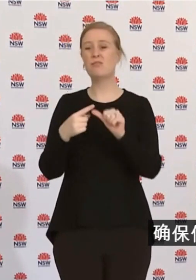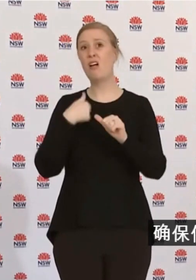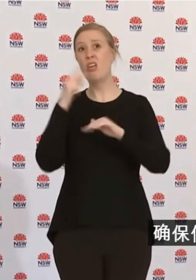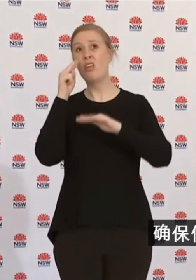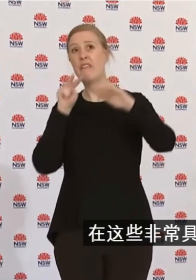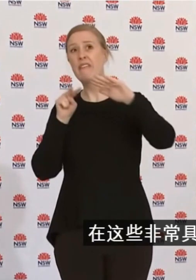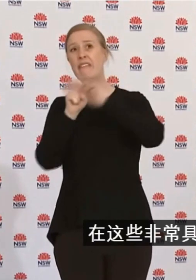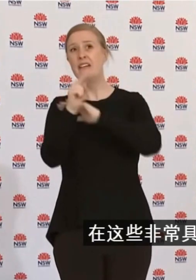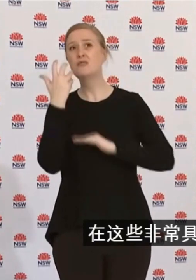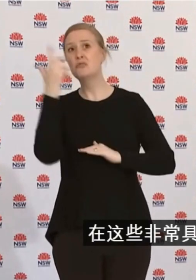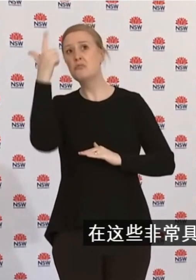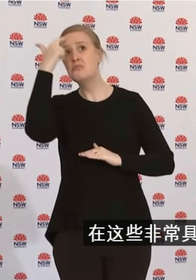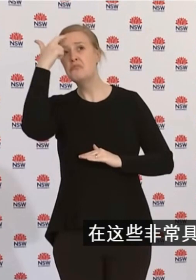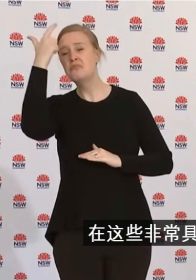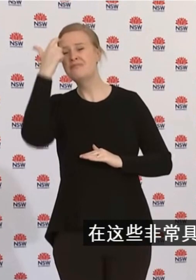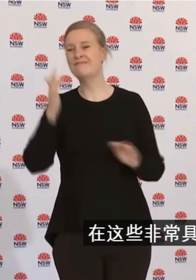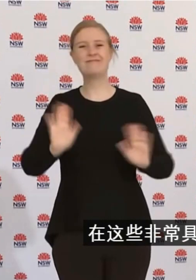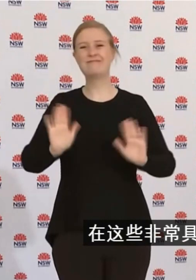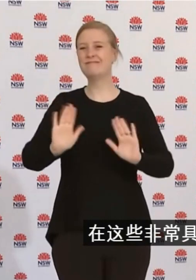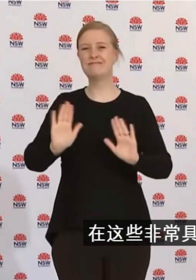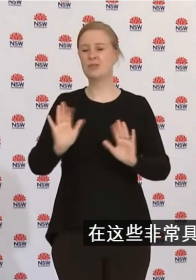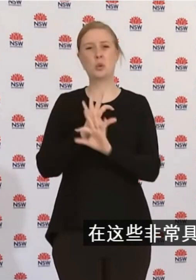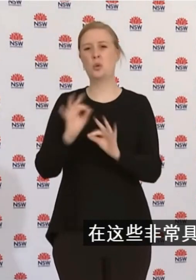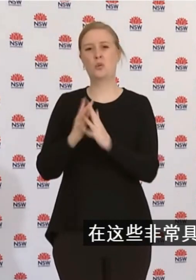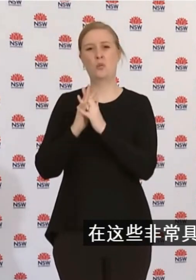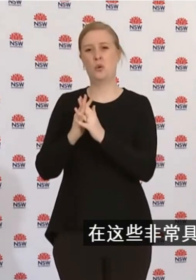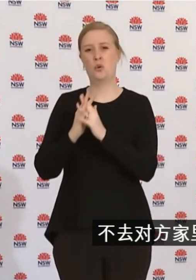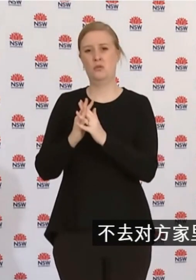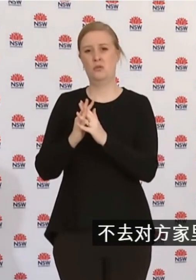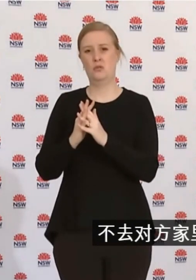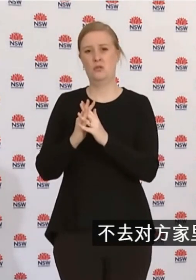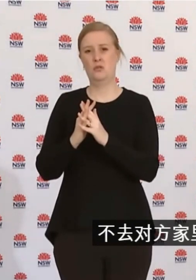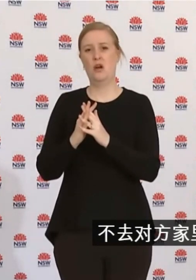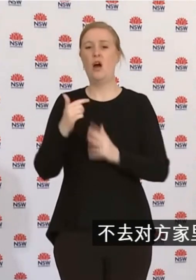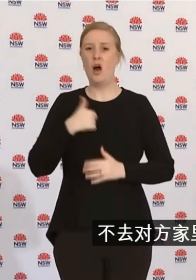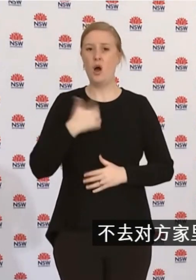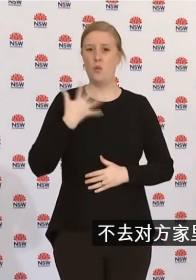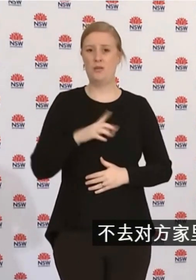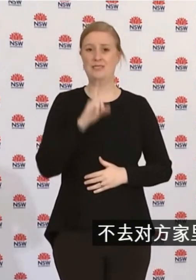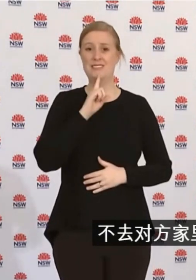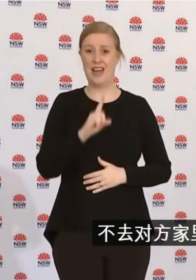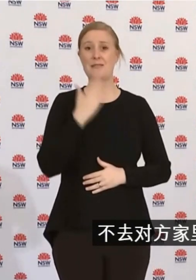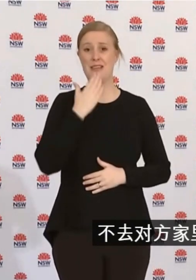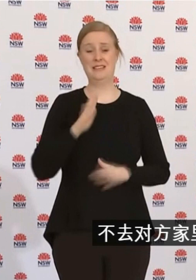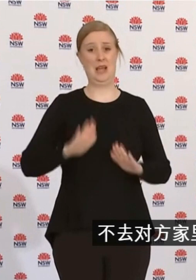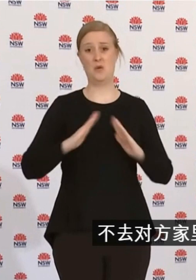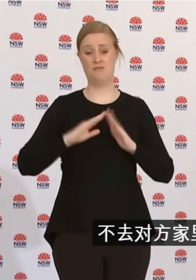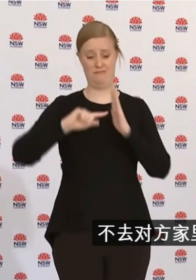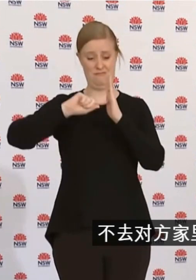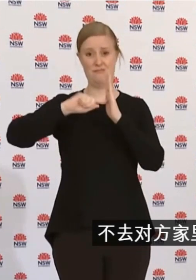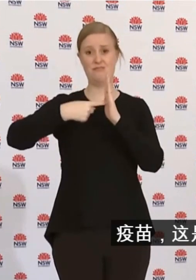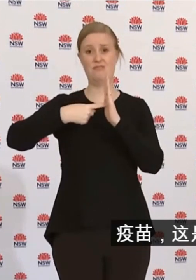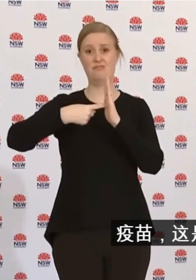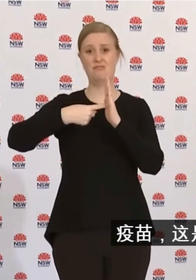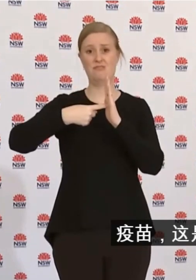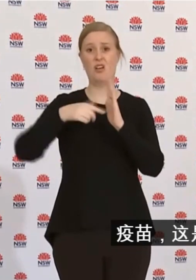through to families in these very challenging areas to not go to each other's household. It's the only thing, in the